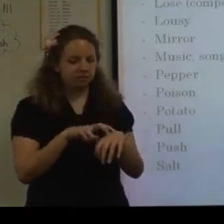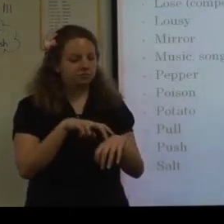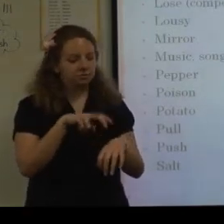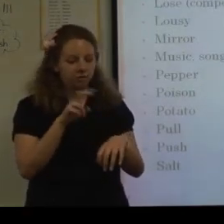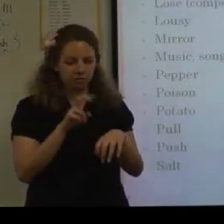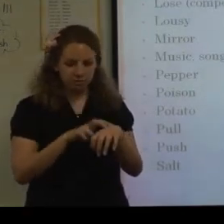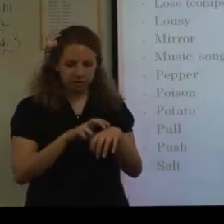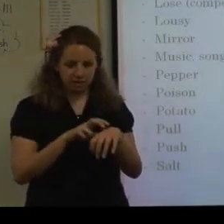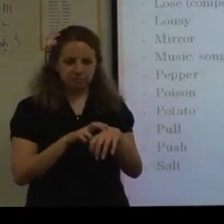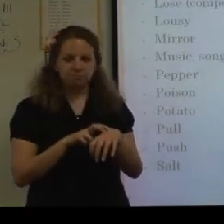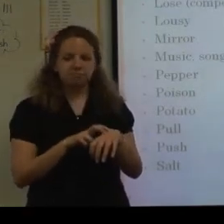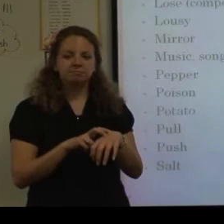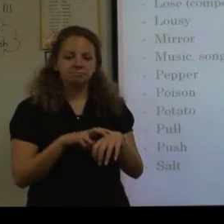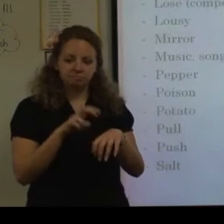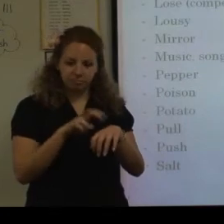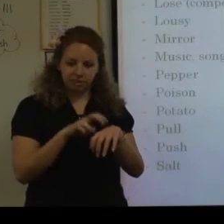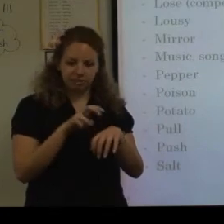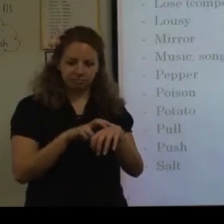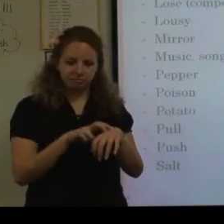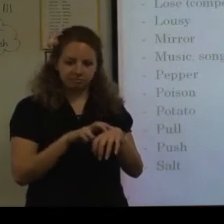Irish. So then potato.